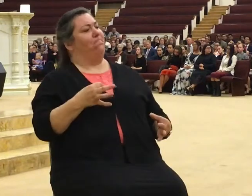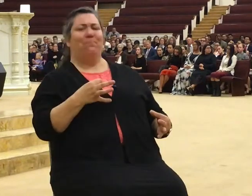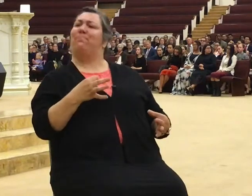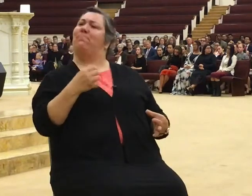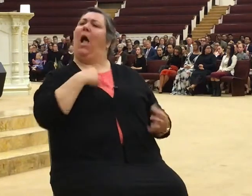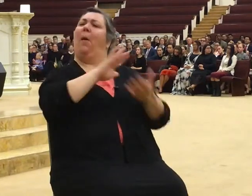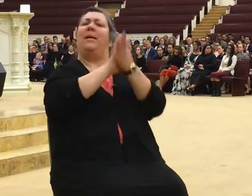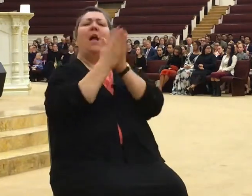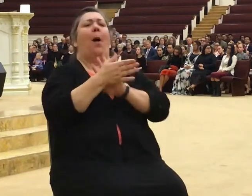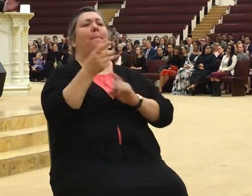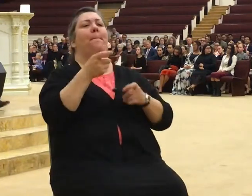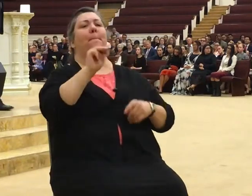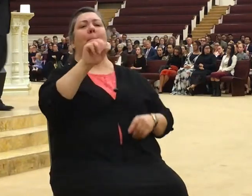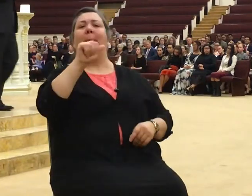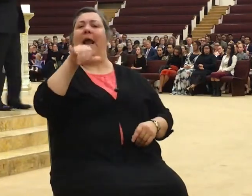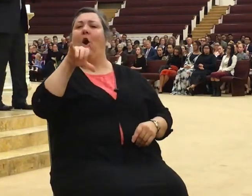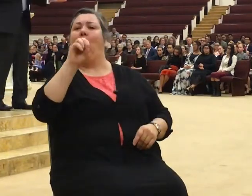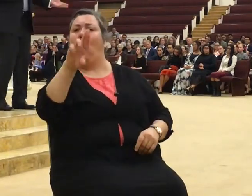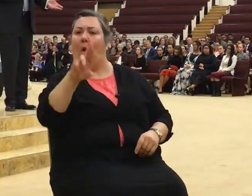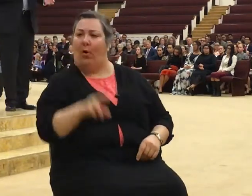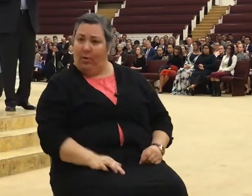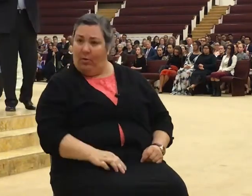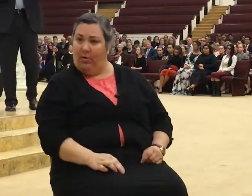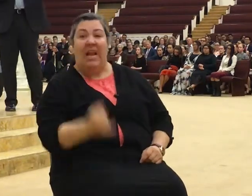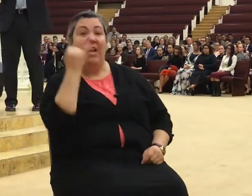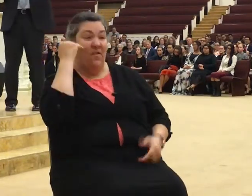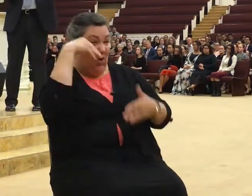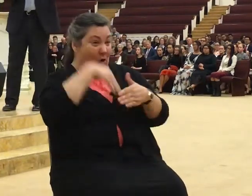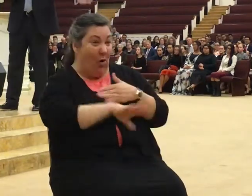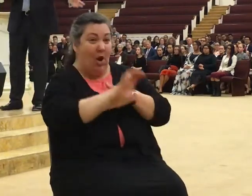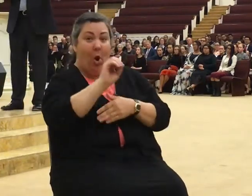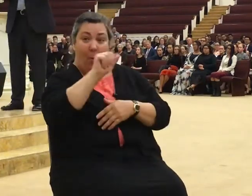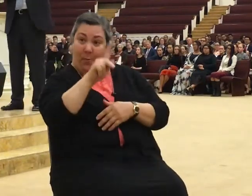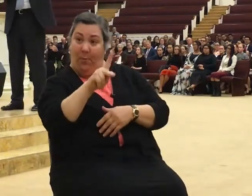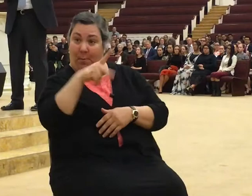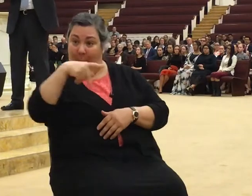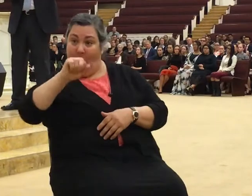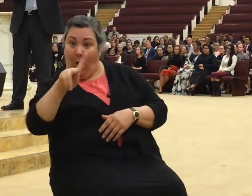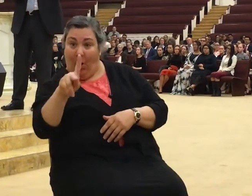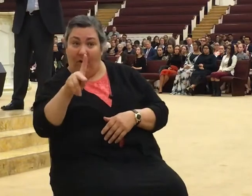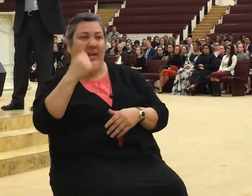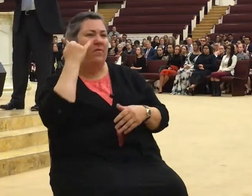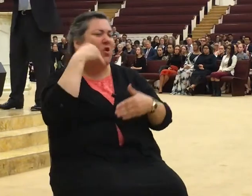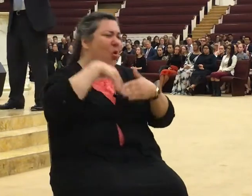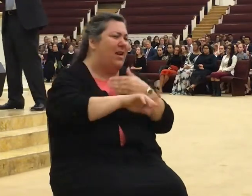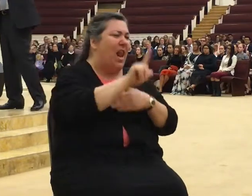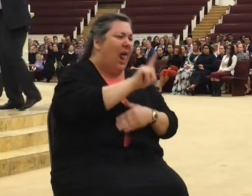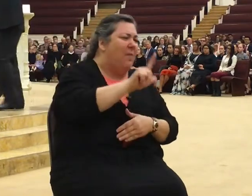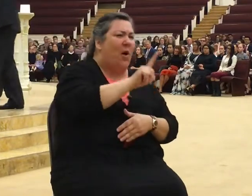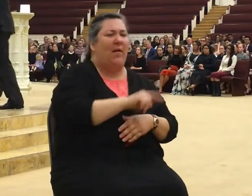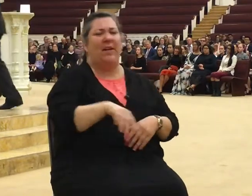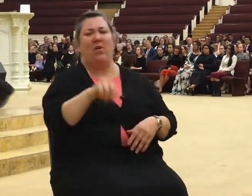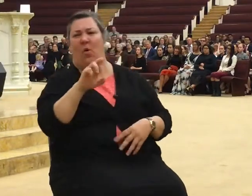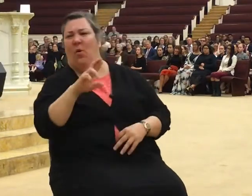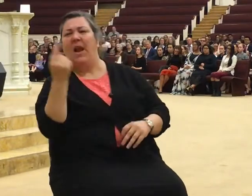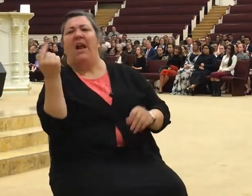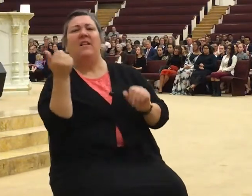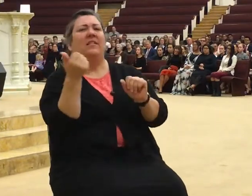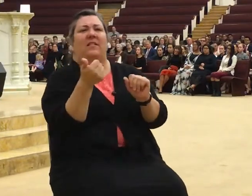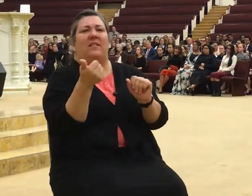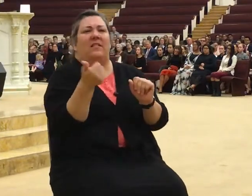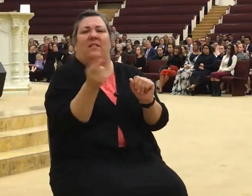And if you go to Oak Park, you'll go to a coffee shop, you'll go to a library, you'll go to a theater where Kevin Johnson